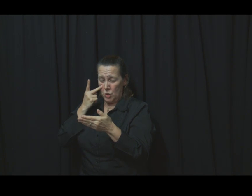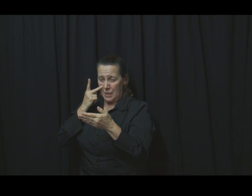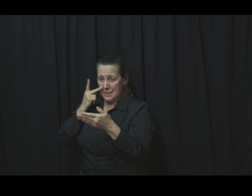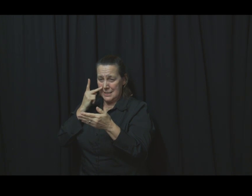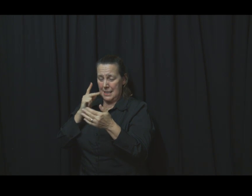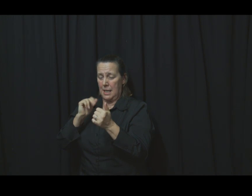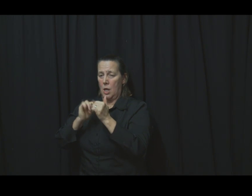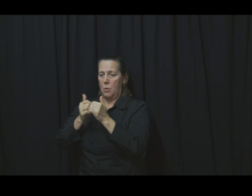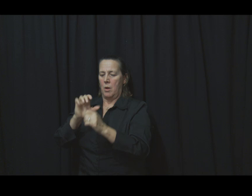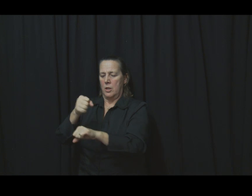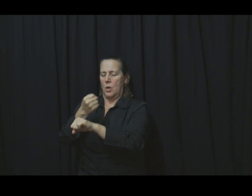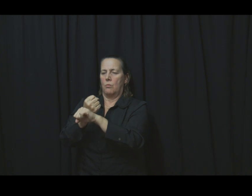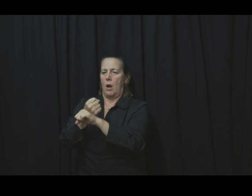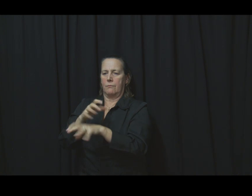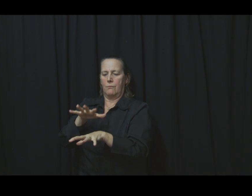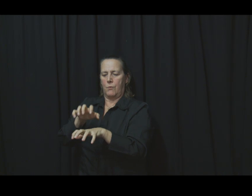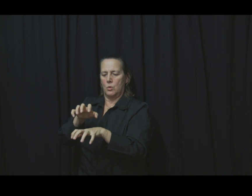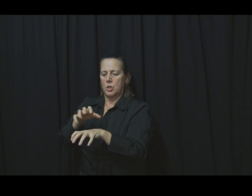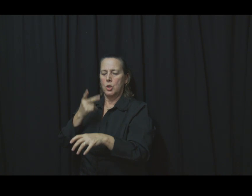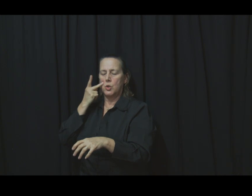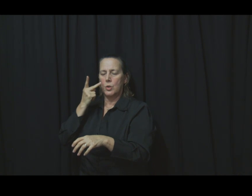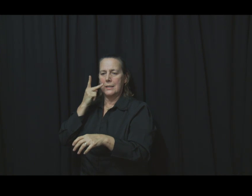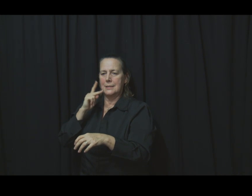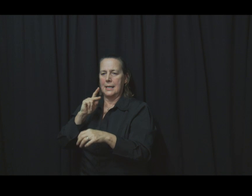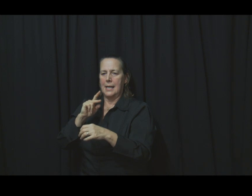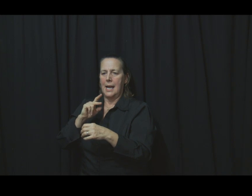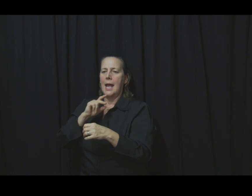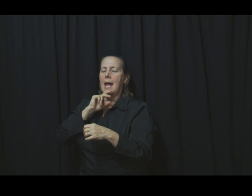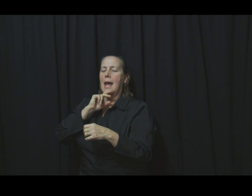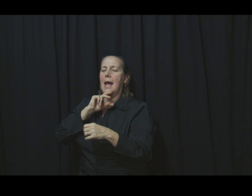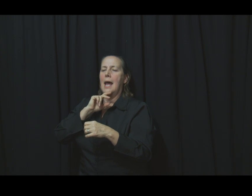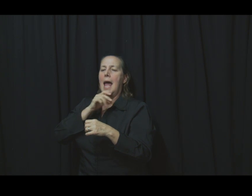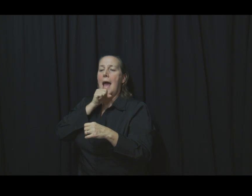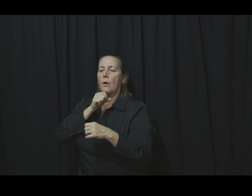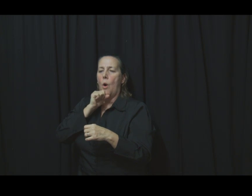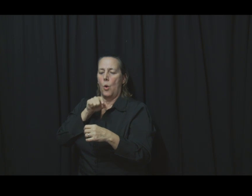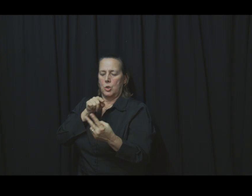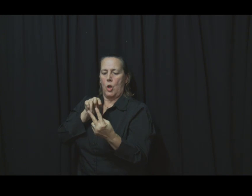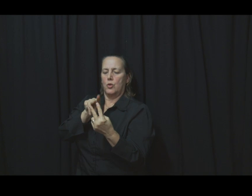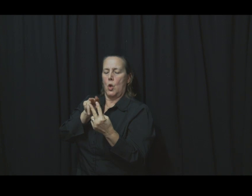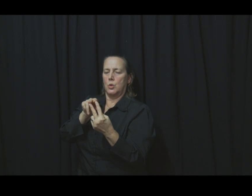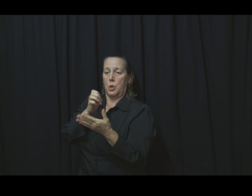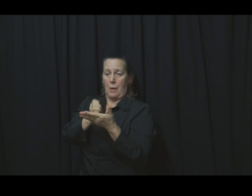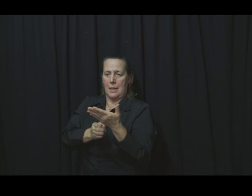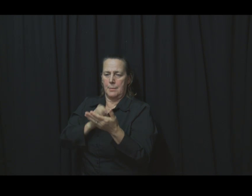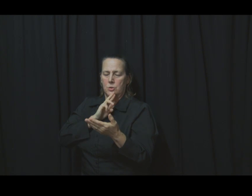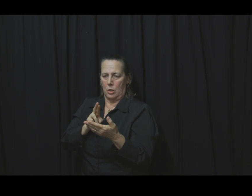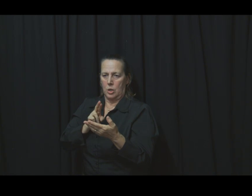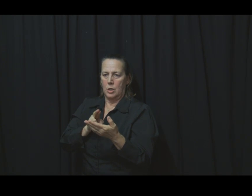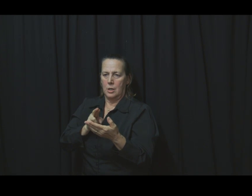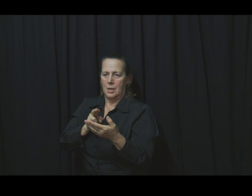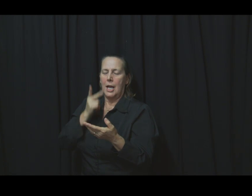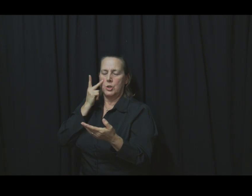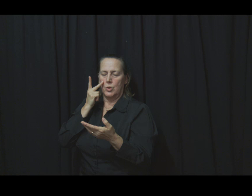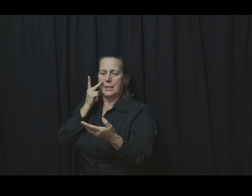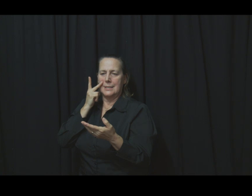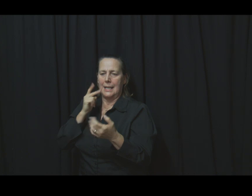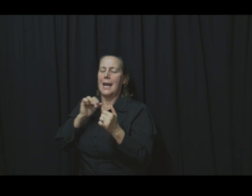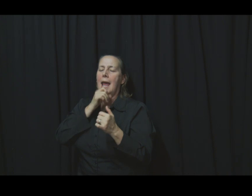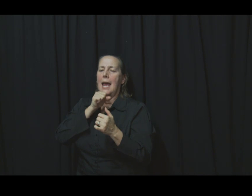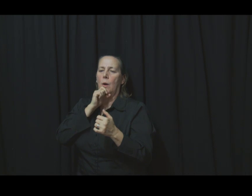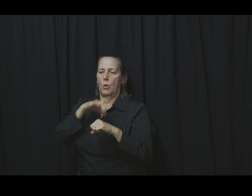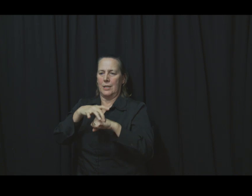rock froze. You can tell how old the rubidium and strontium are, and you can get an age for the Earth. When that